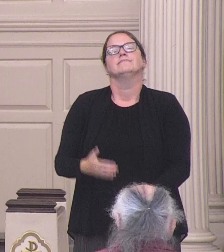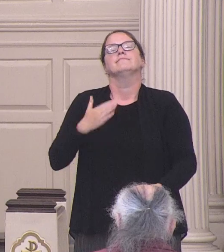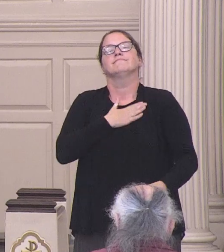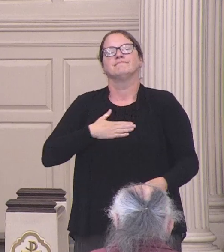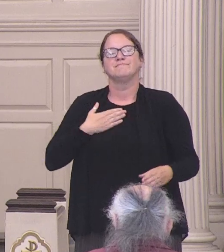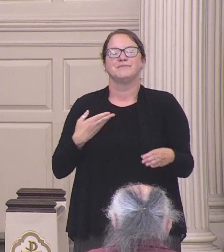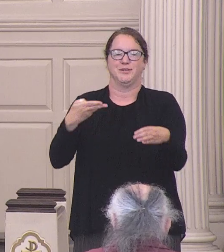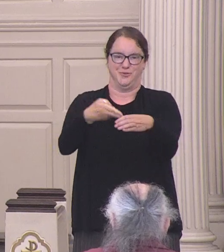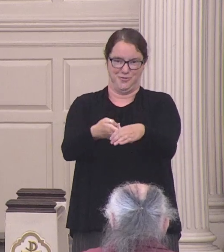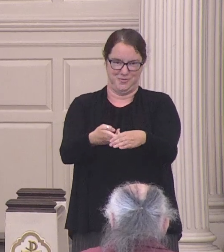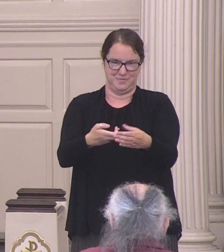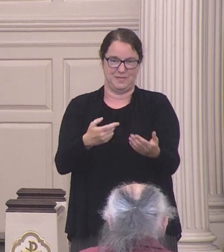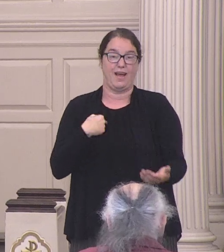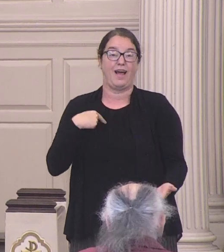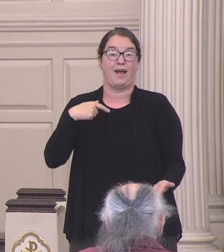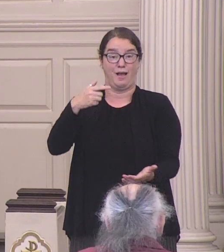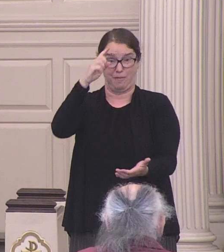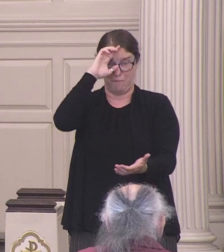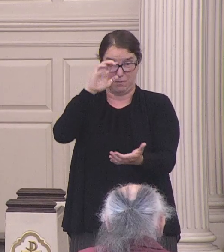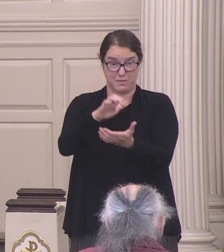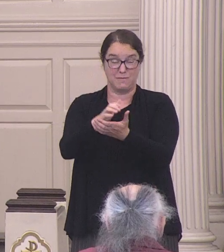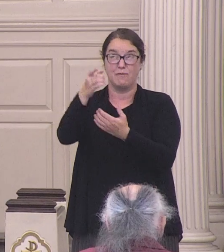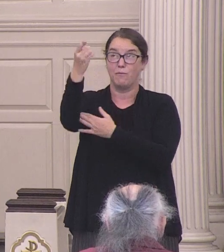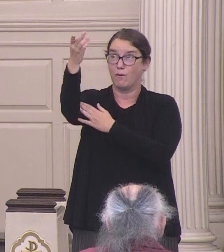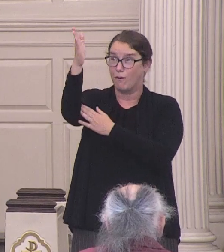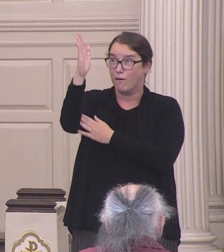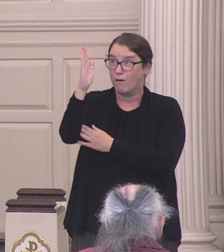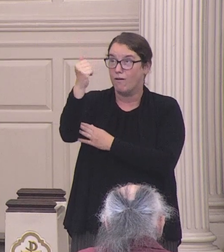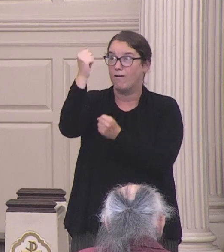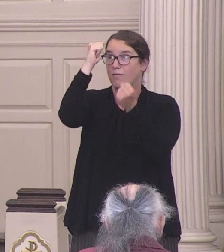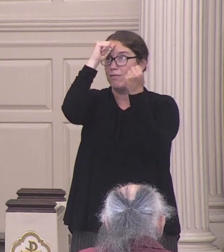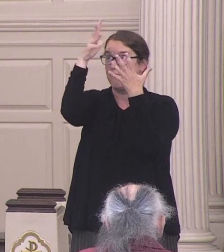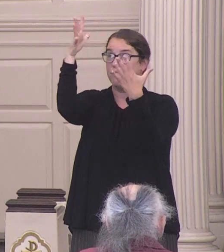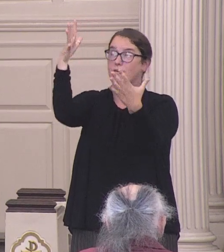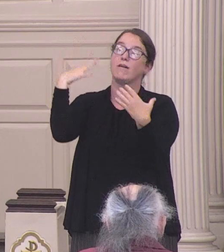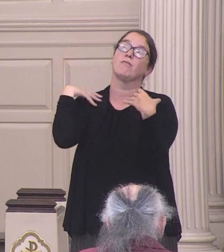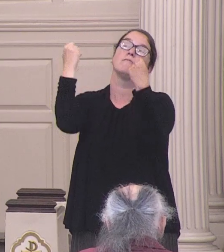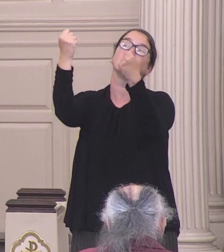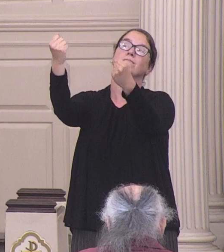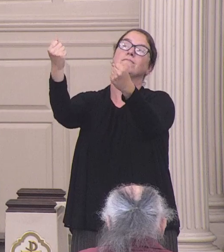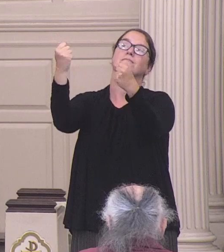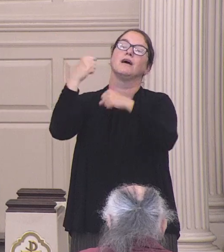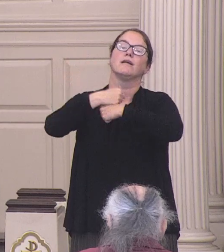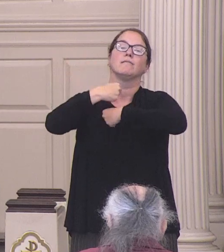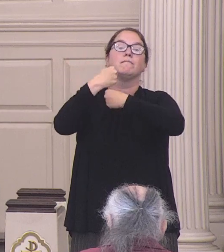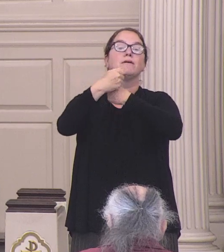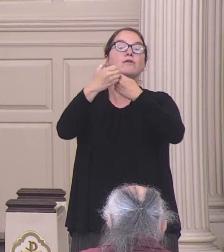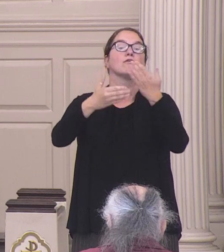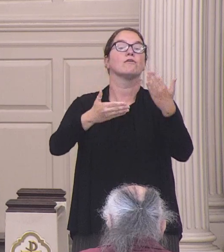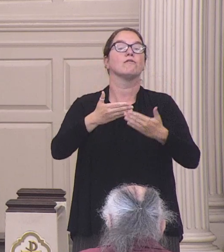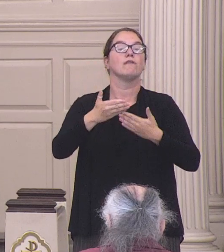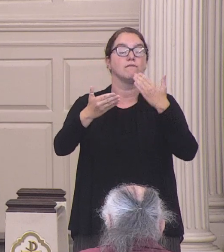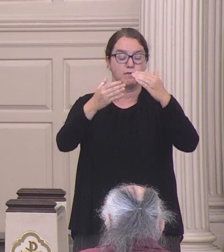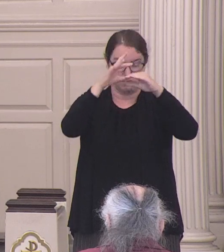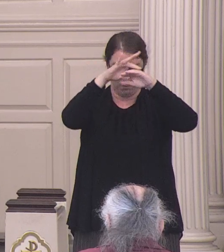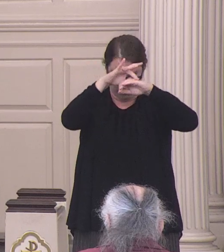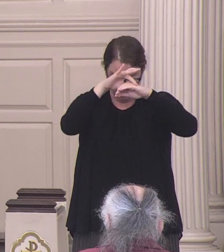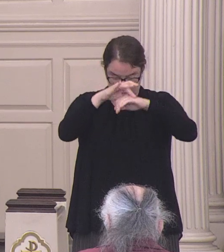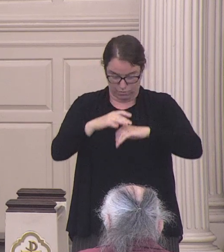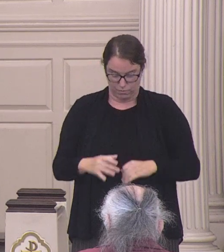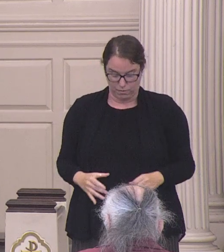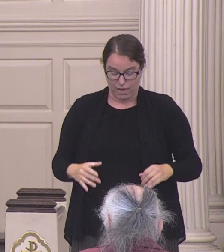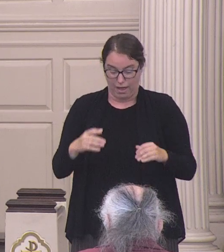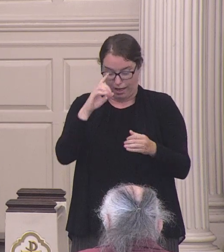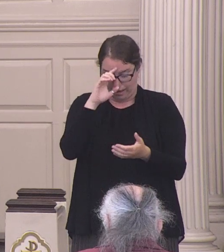I believe in one God, the Father Almighty, maker of heaven and earth, of all things visible